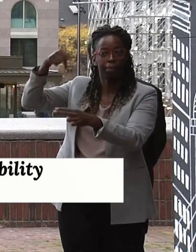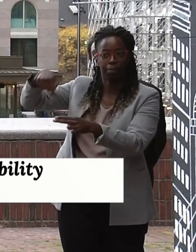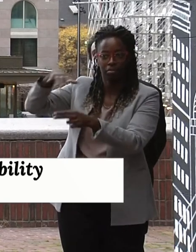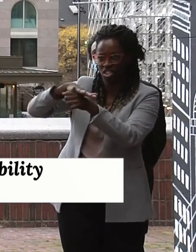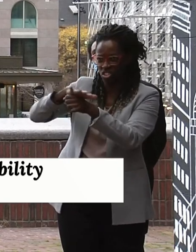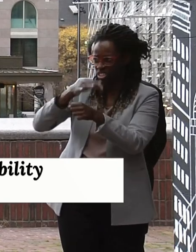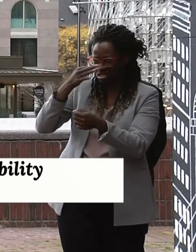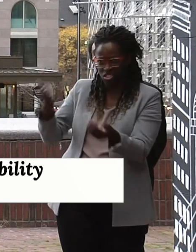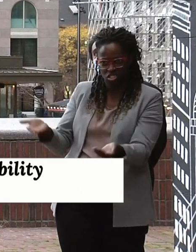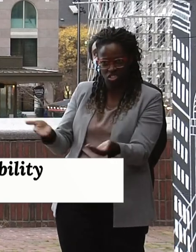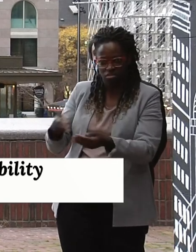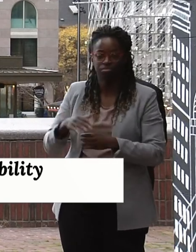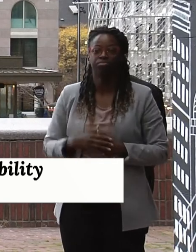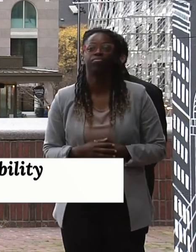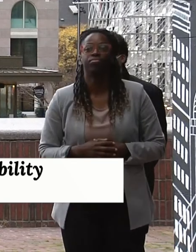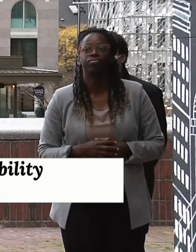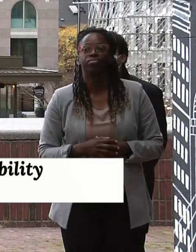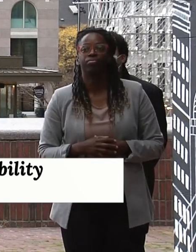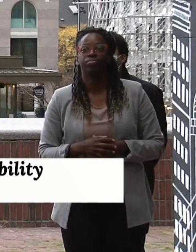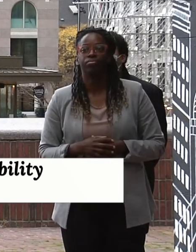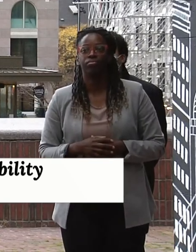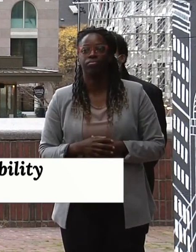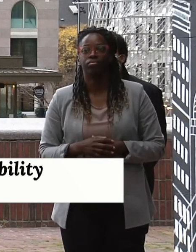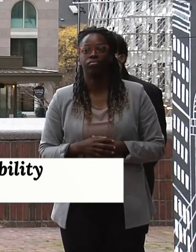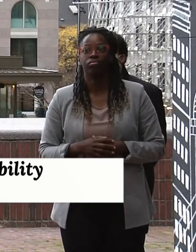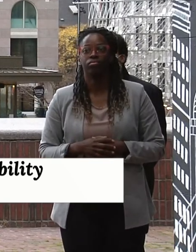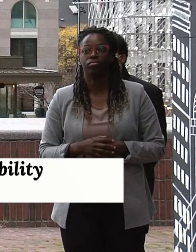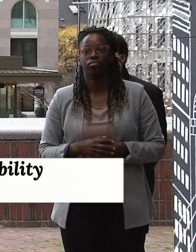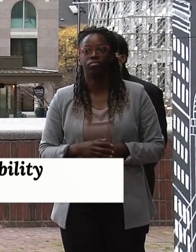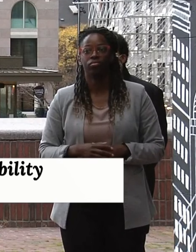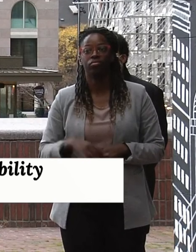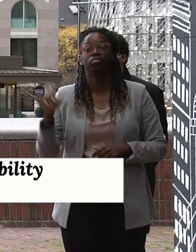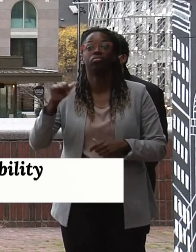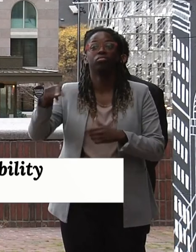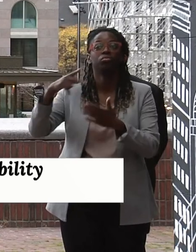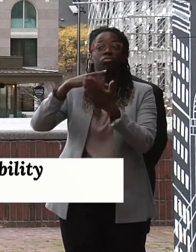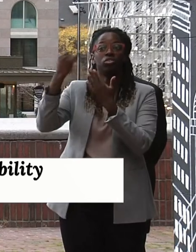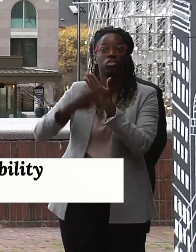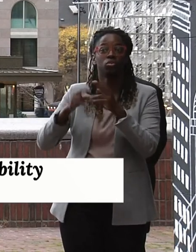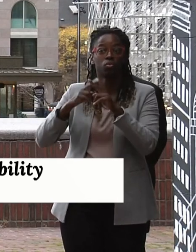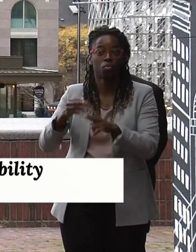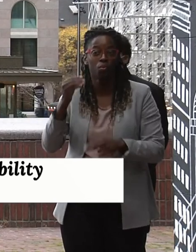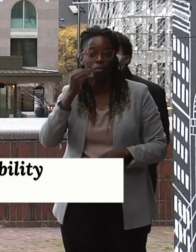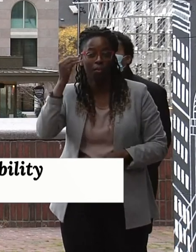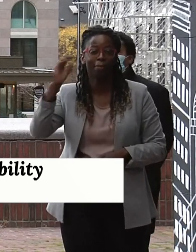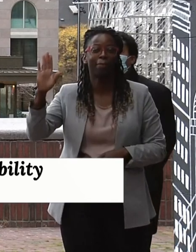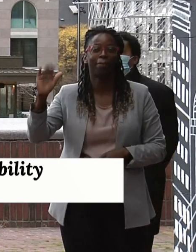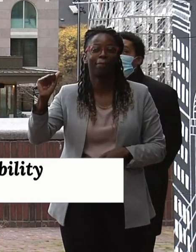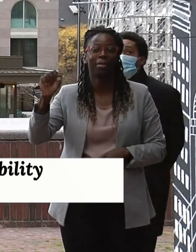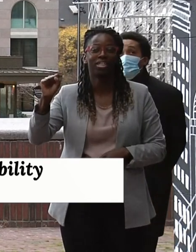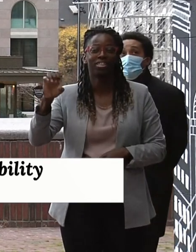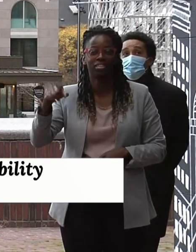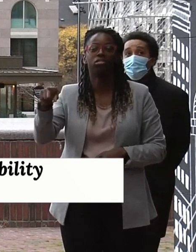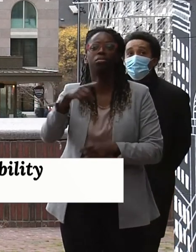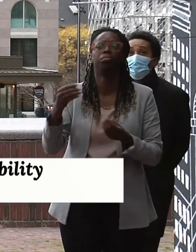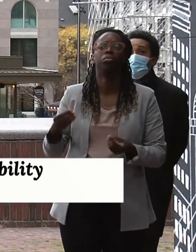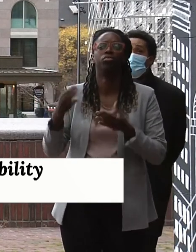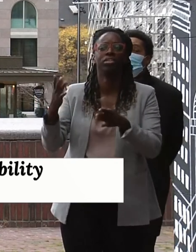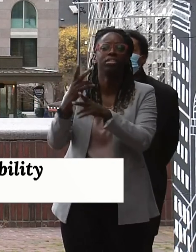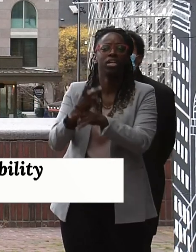highlights the invisible wounds of war impacting our veterans and military families and connects veterans to care. We reached out to our veteran